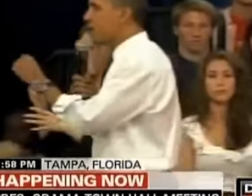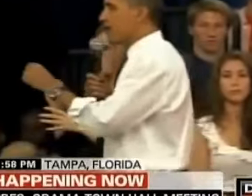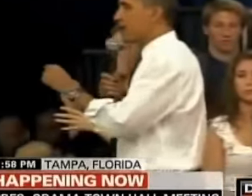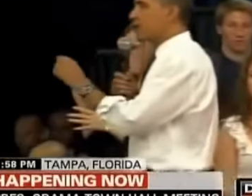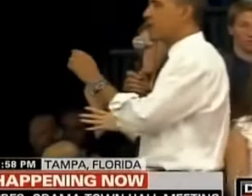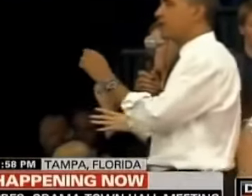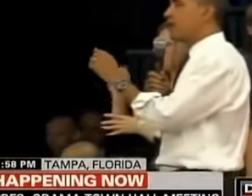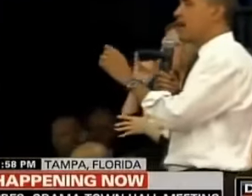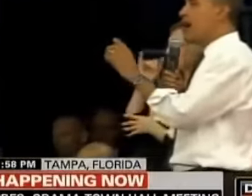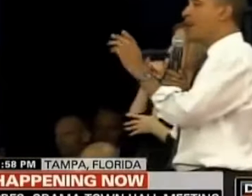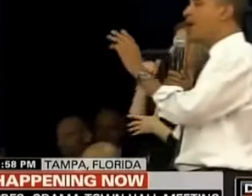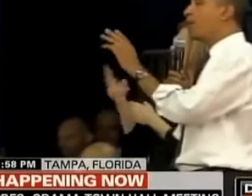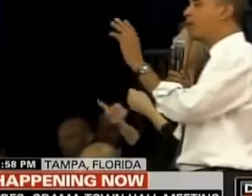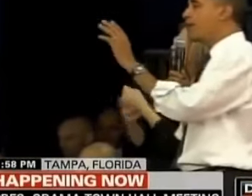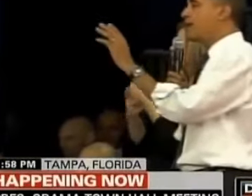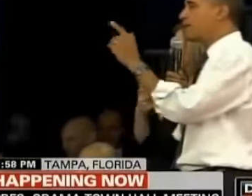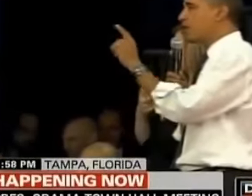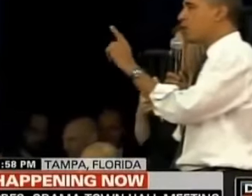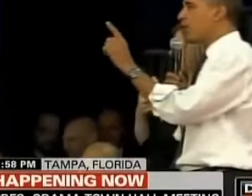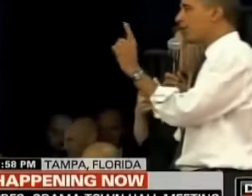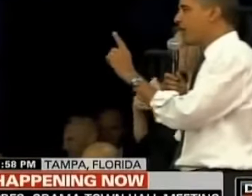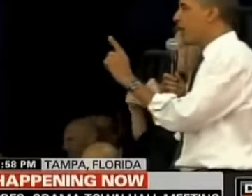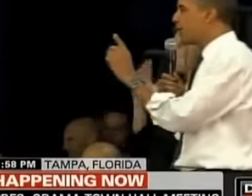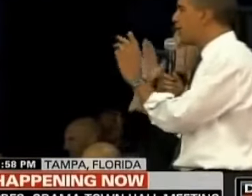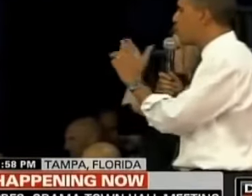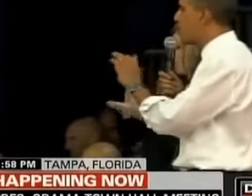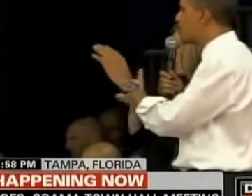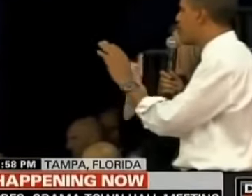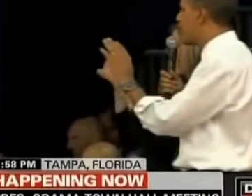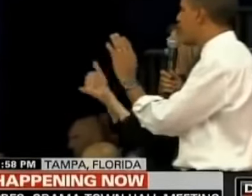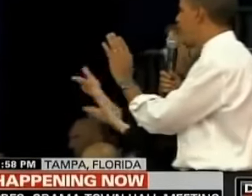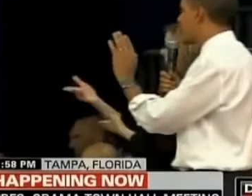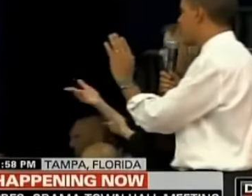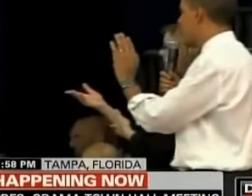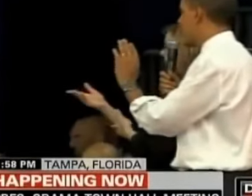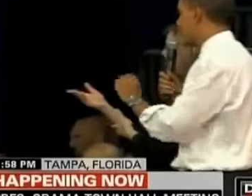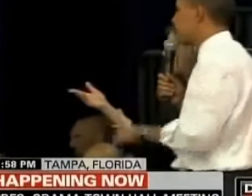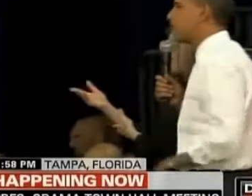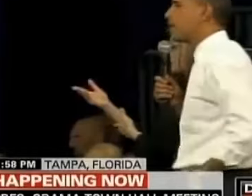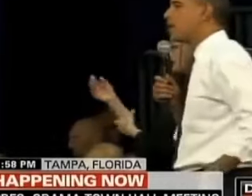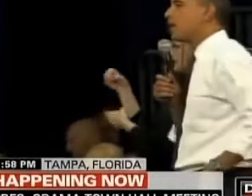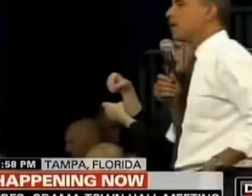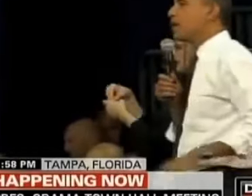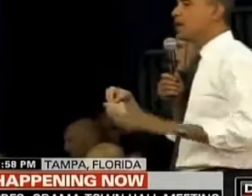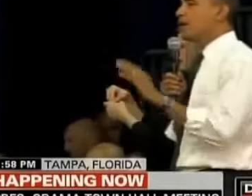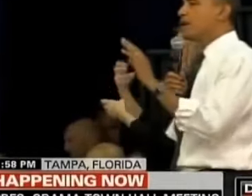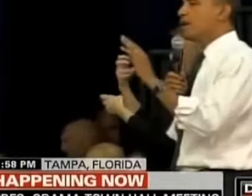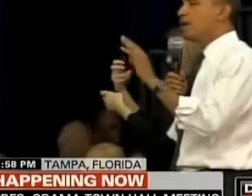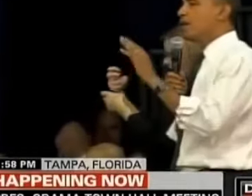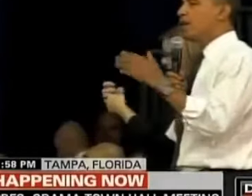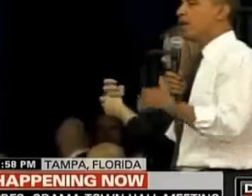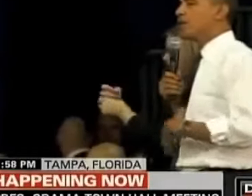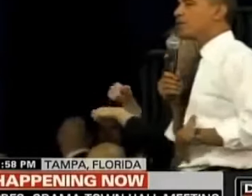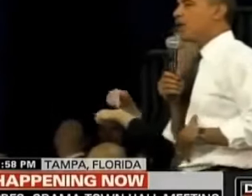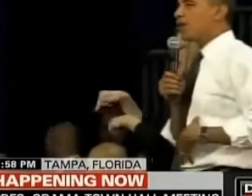Israel's security and helping them secure themselves in what is a very hostile region.